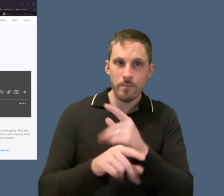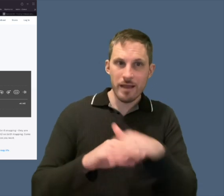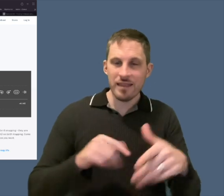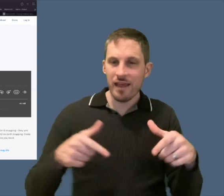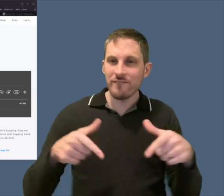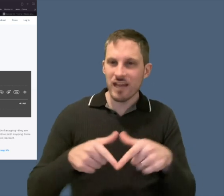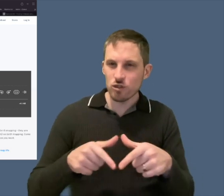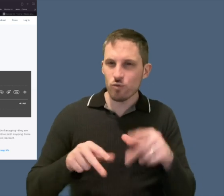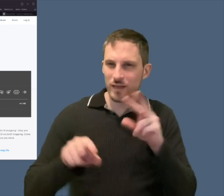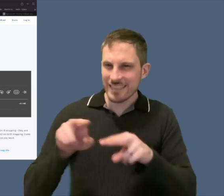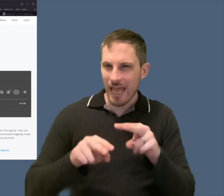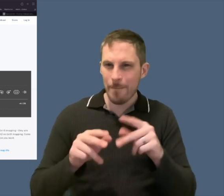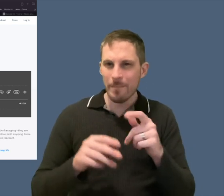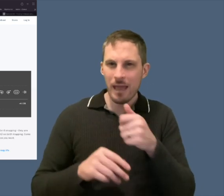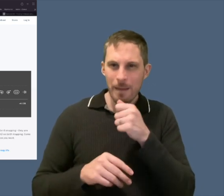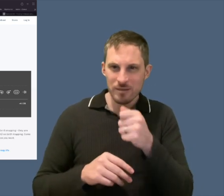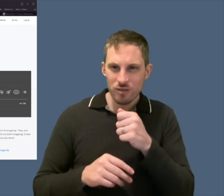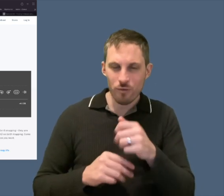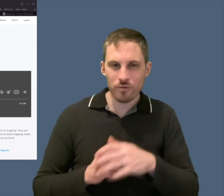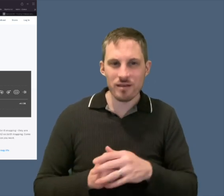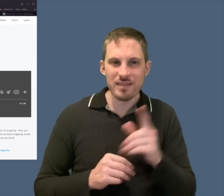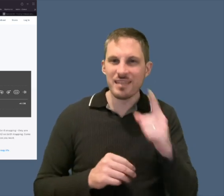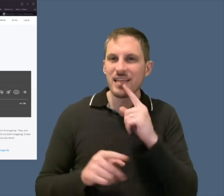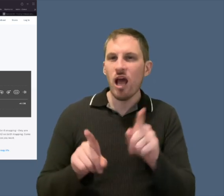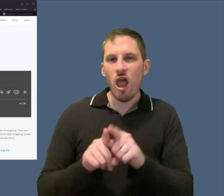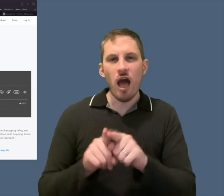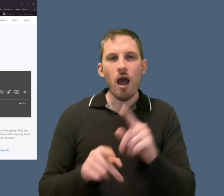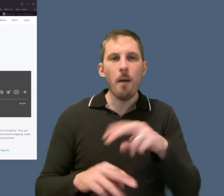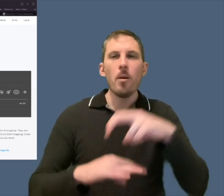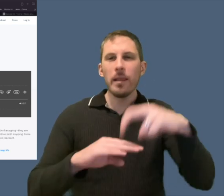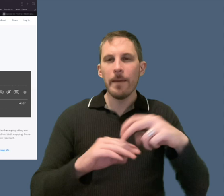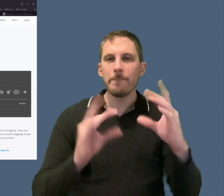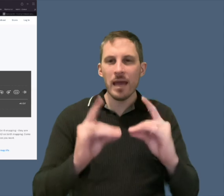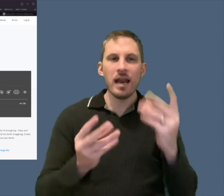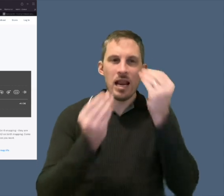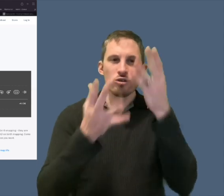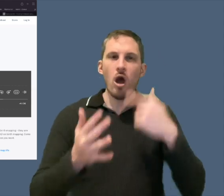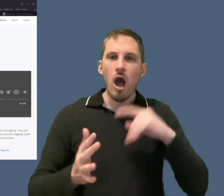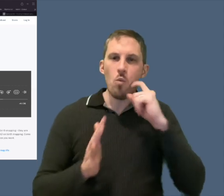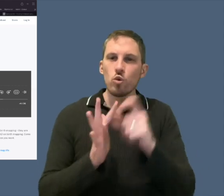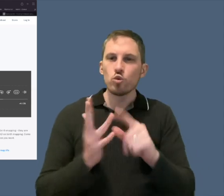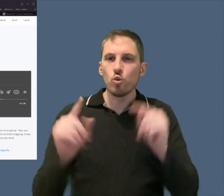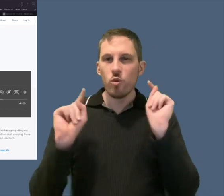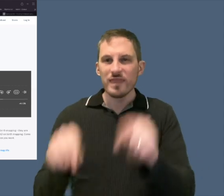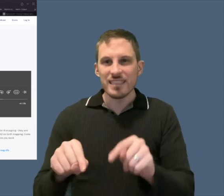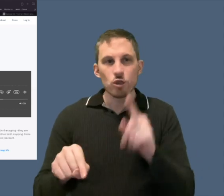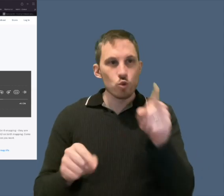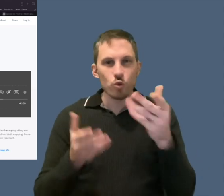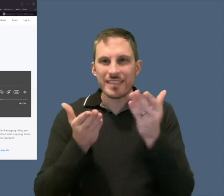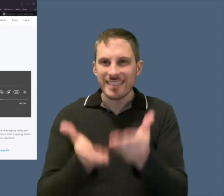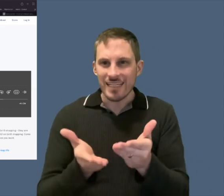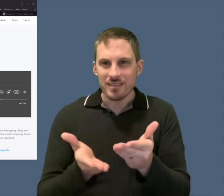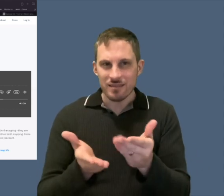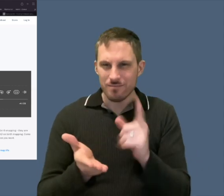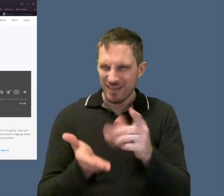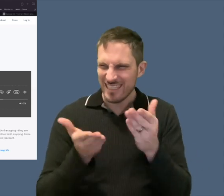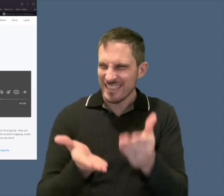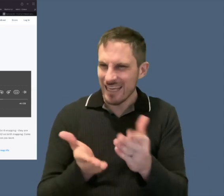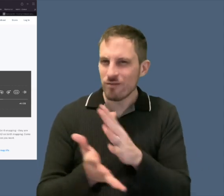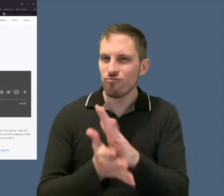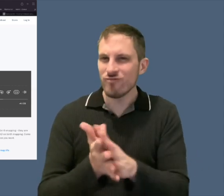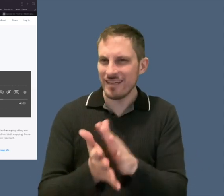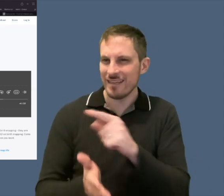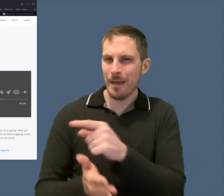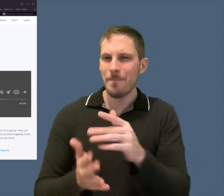episode, and it's like, just hop up on the bed. We're just going to do this. That's the consent process. And so that really bothered me